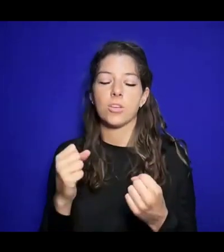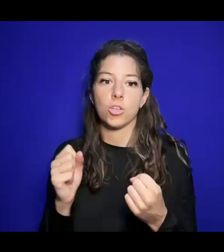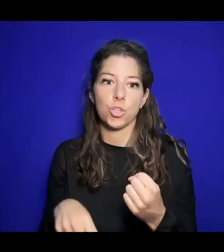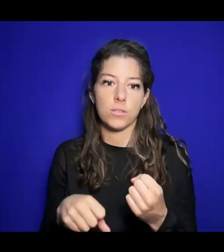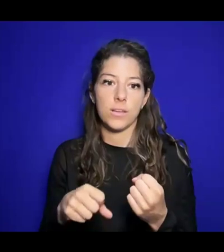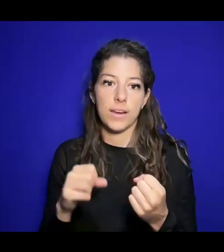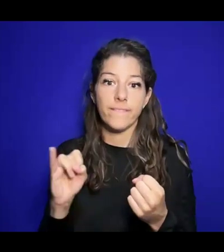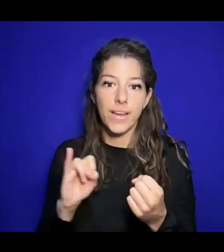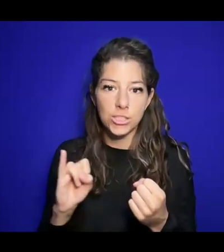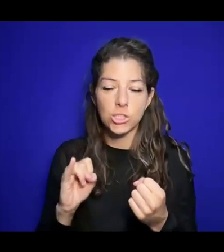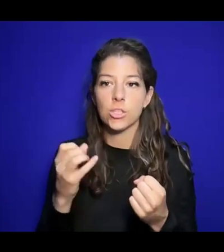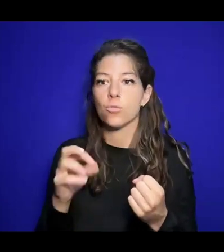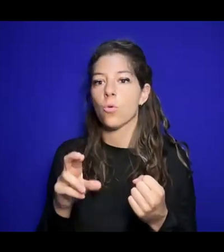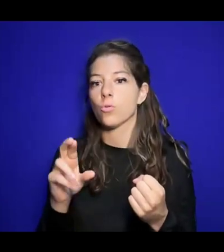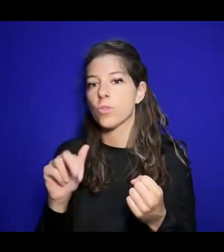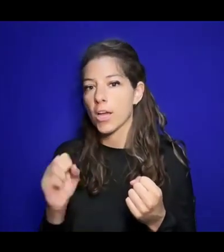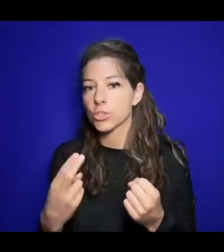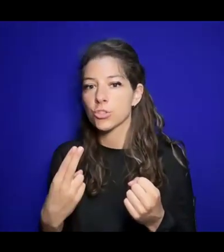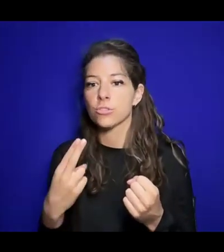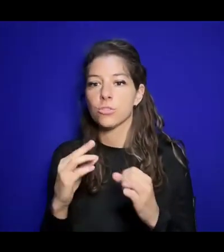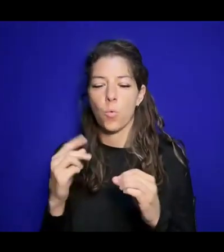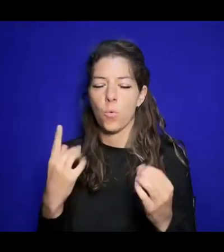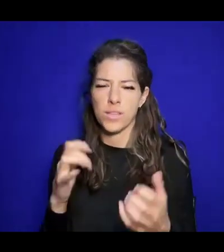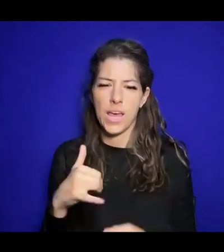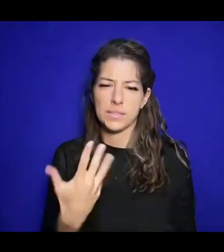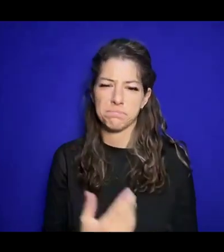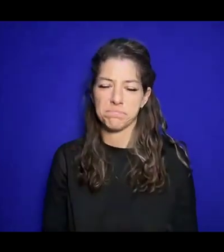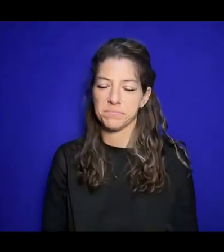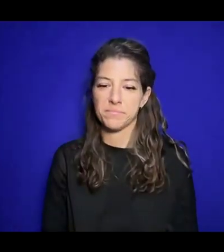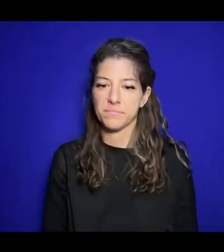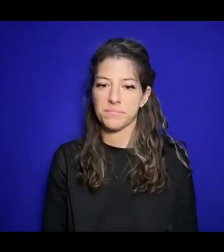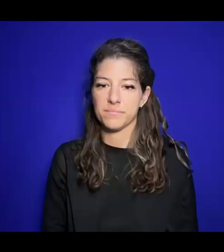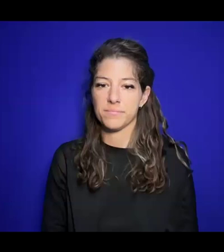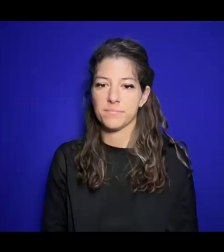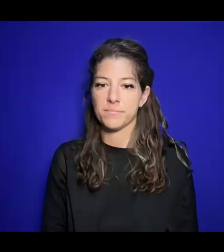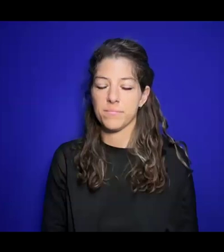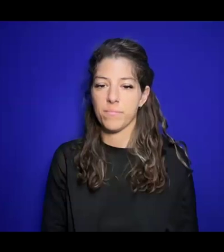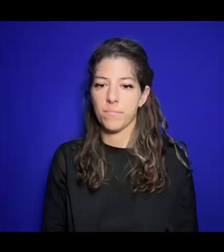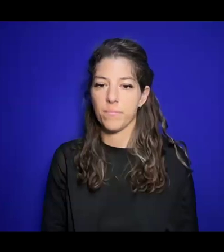an infection or a rash, and nobody wants all that kind of stuff going on in their body.